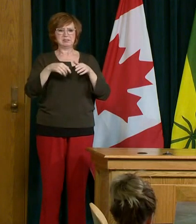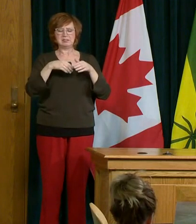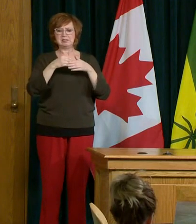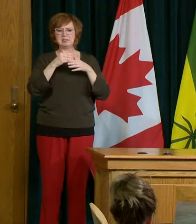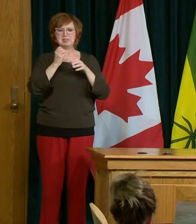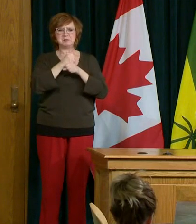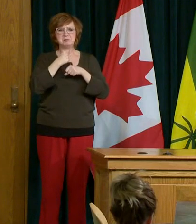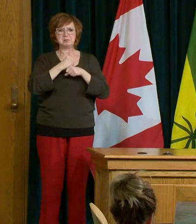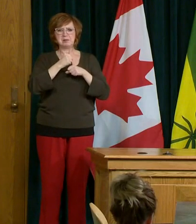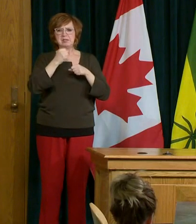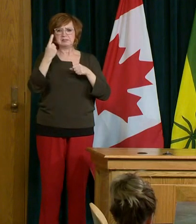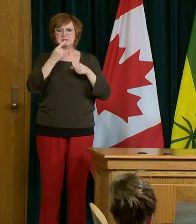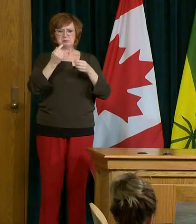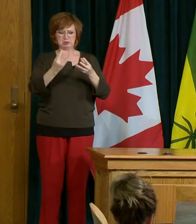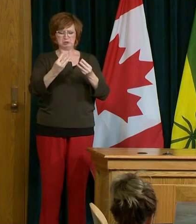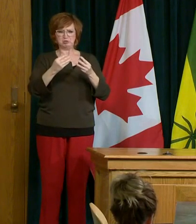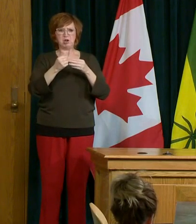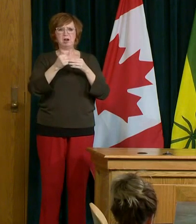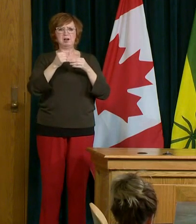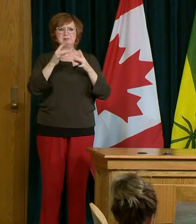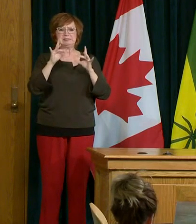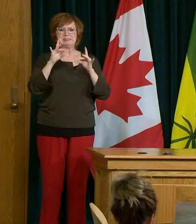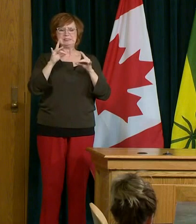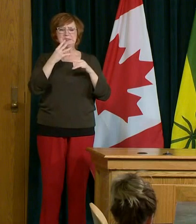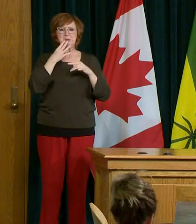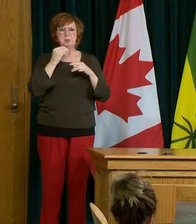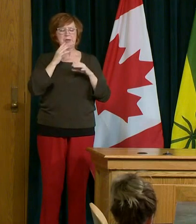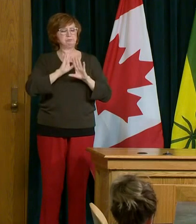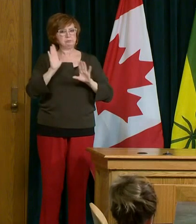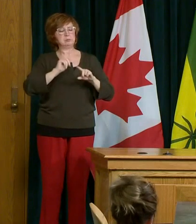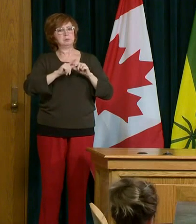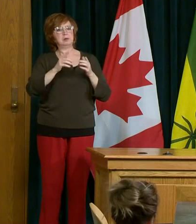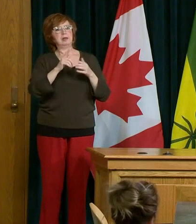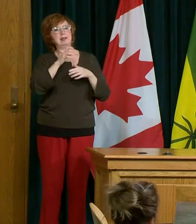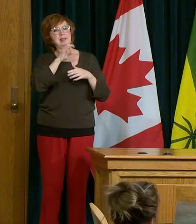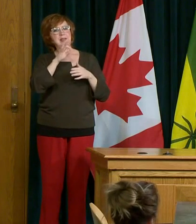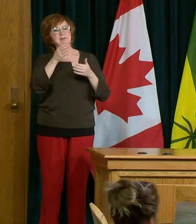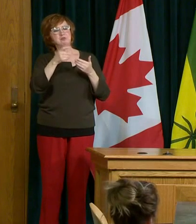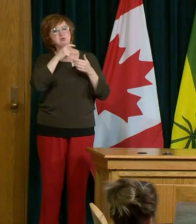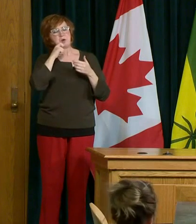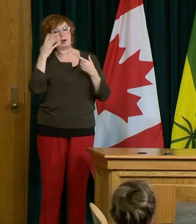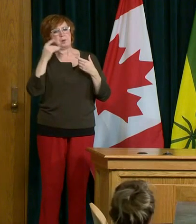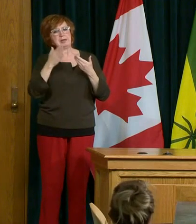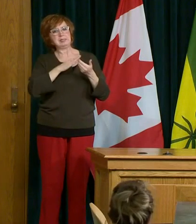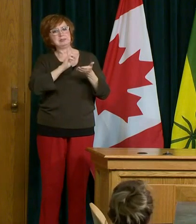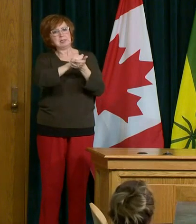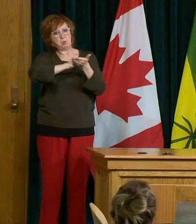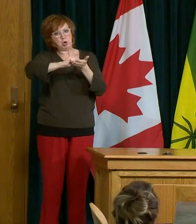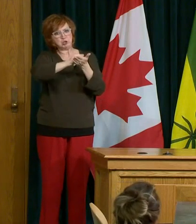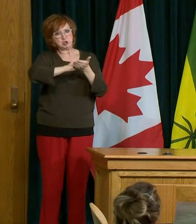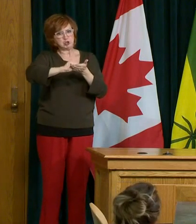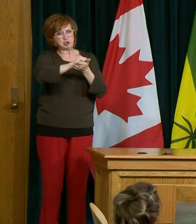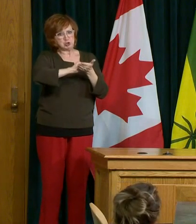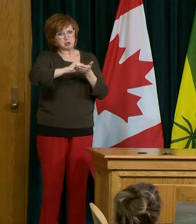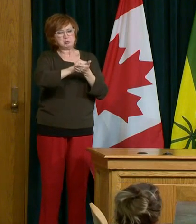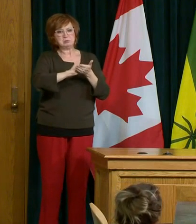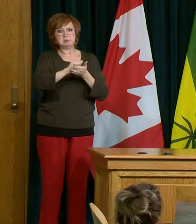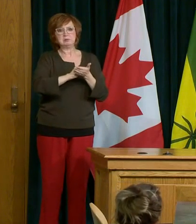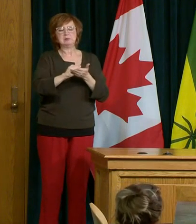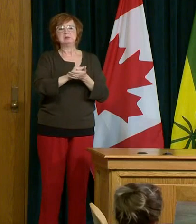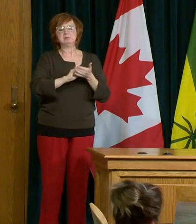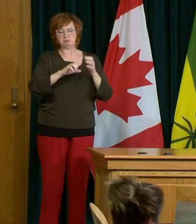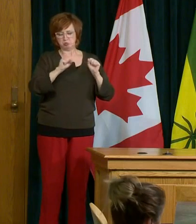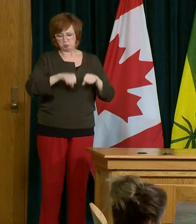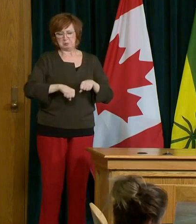as intensive care units, due to possible allergies in staff or residents in those settings. And facilities